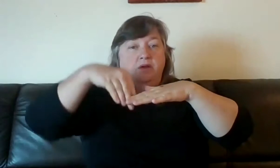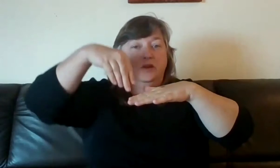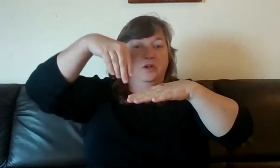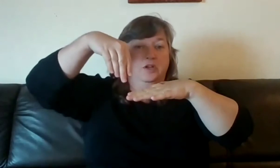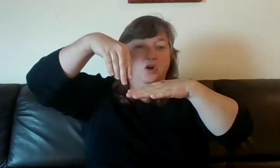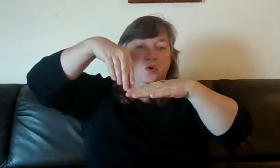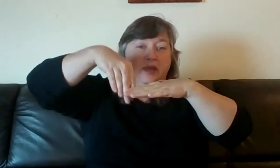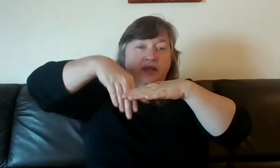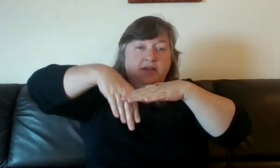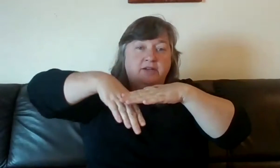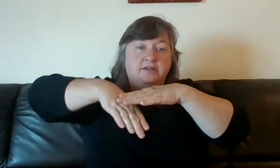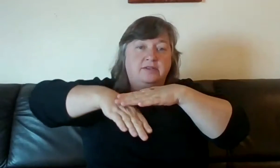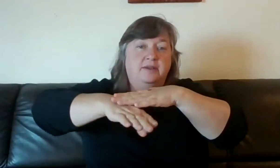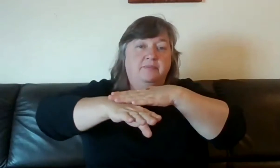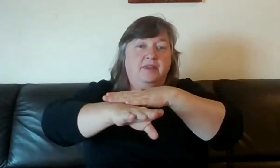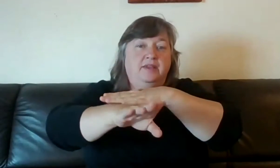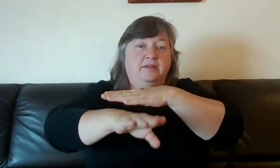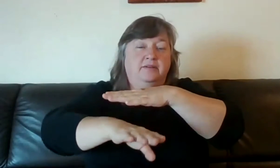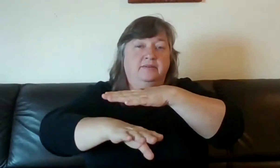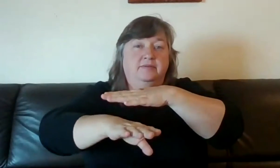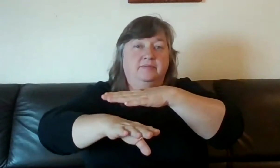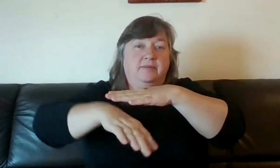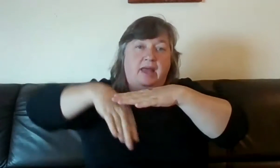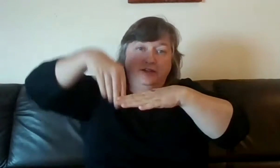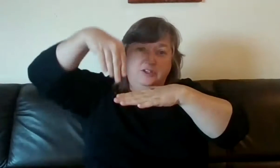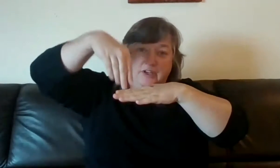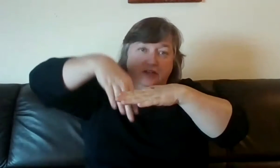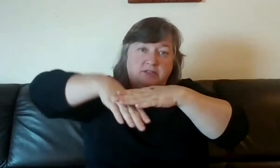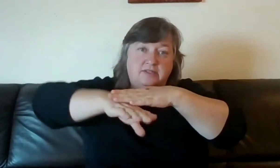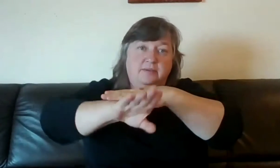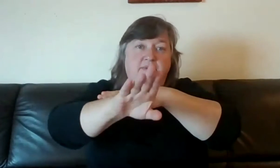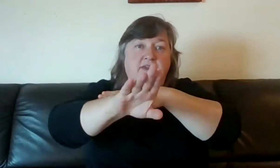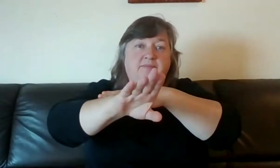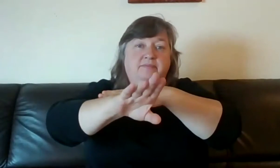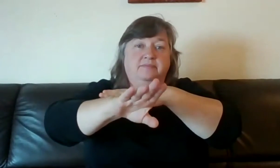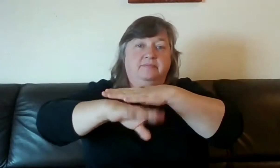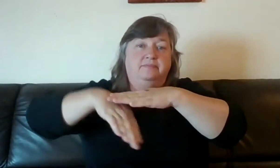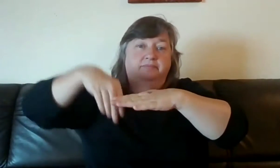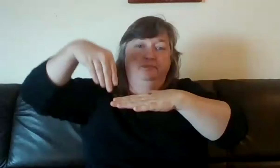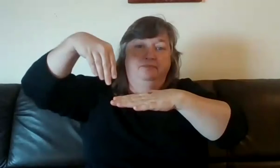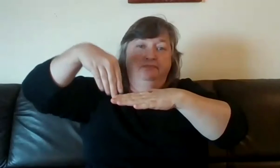You're going to go into something. Enter into something.